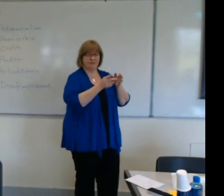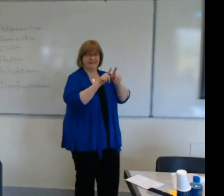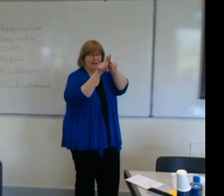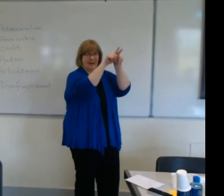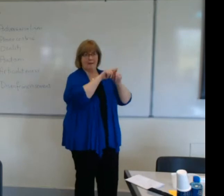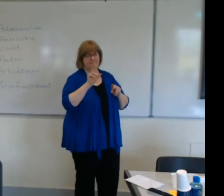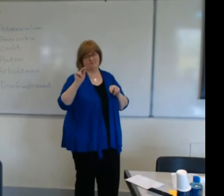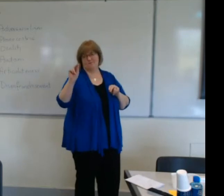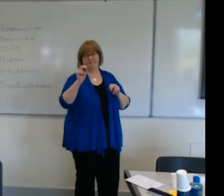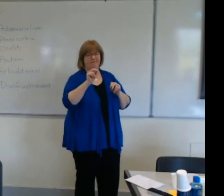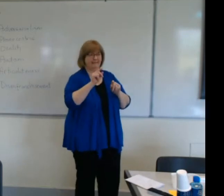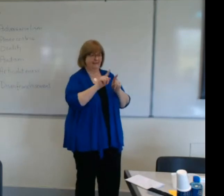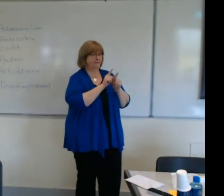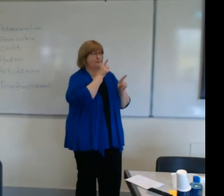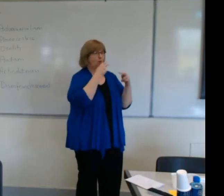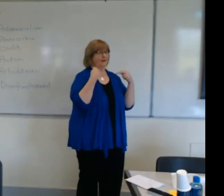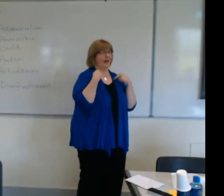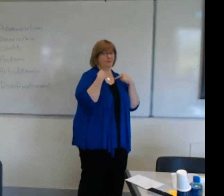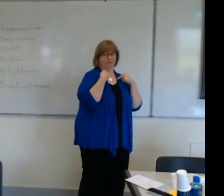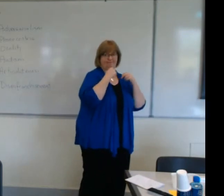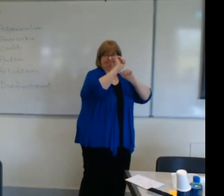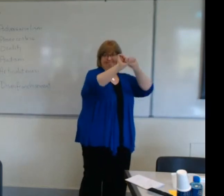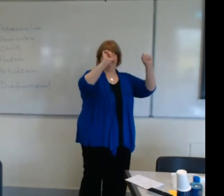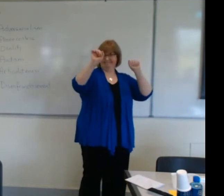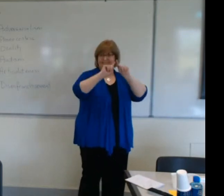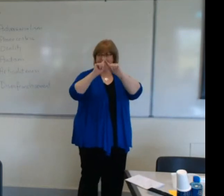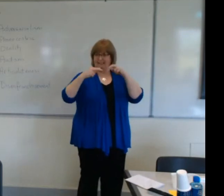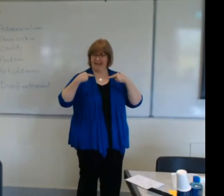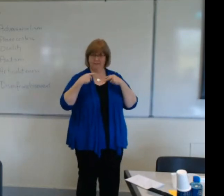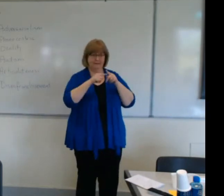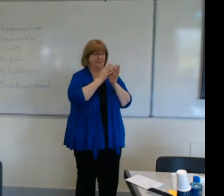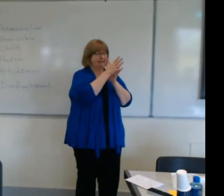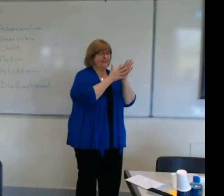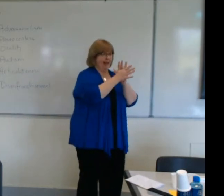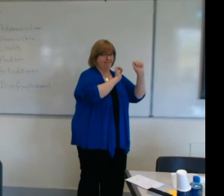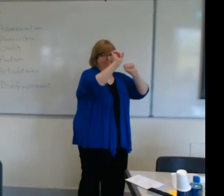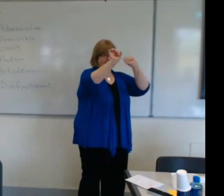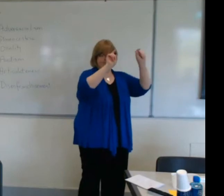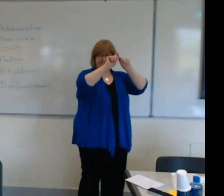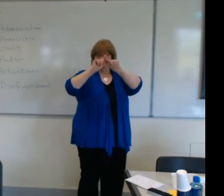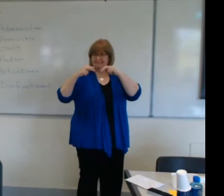often people would think that the sign languages used throughout the world are the same, but each country has their own sign